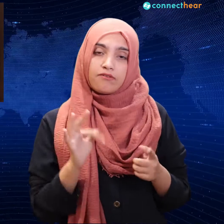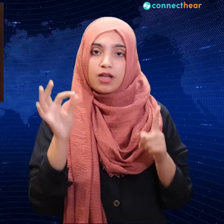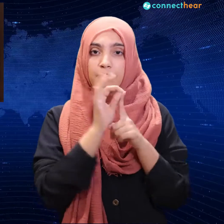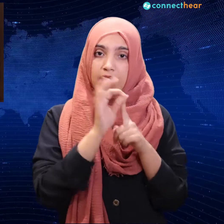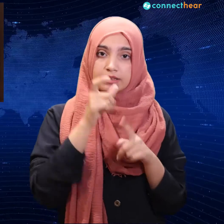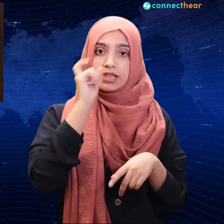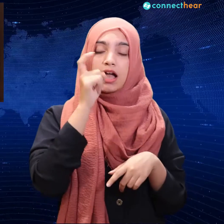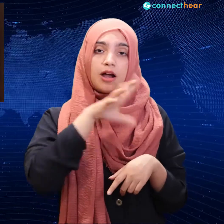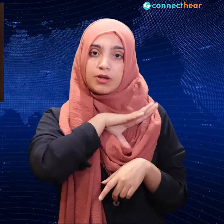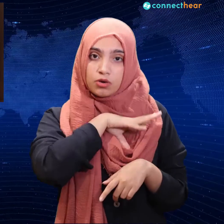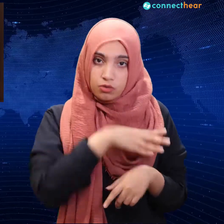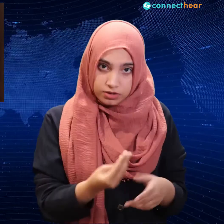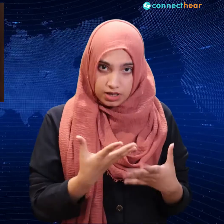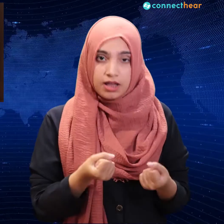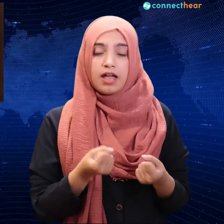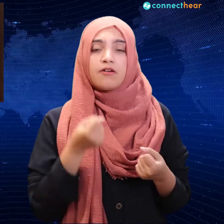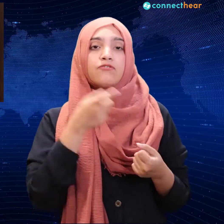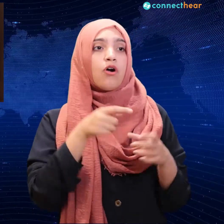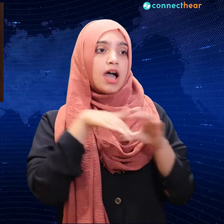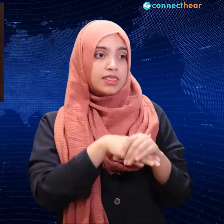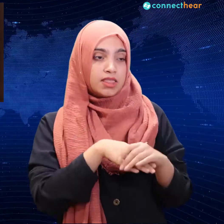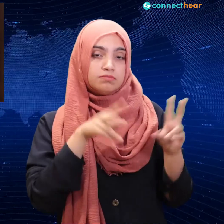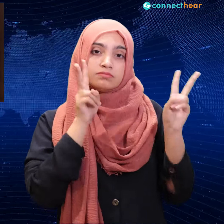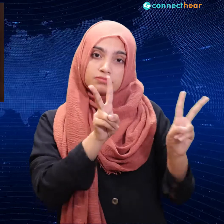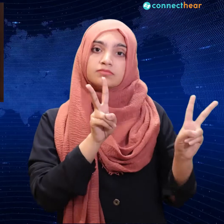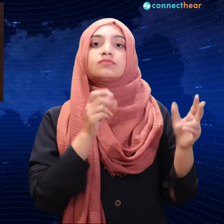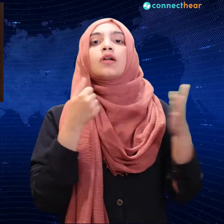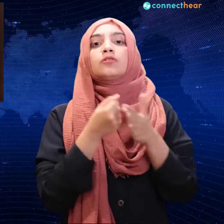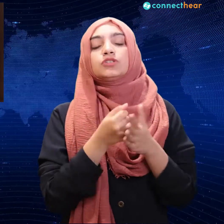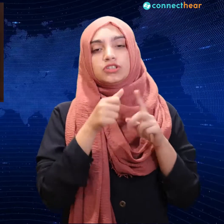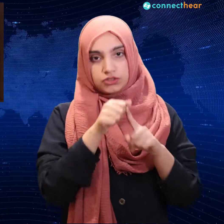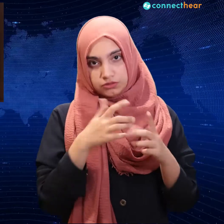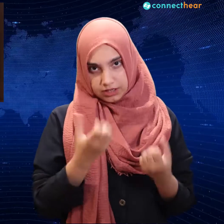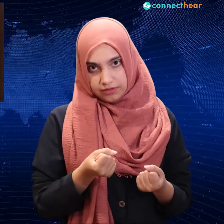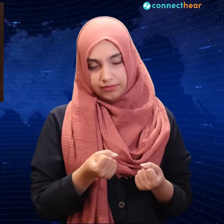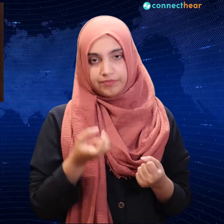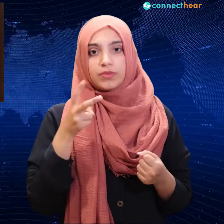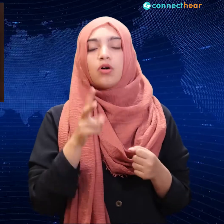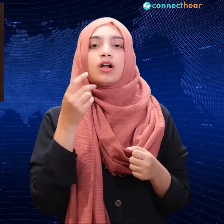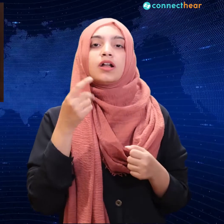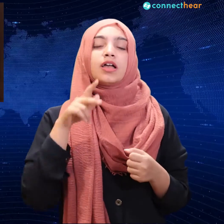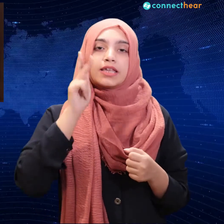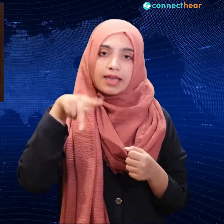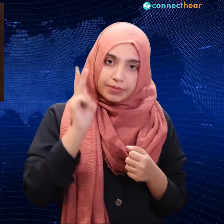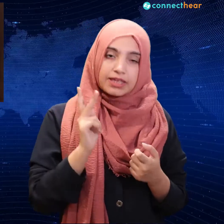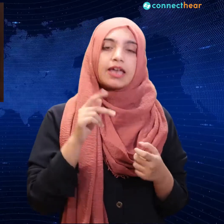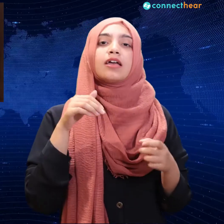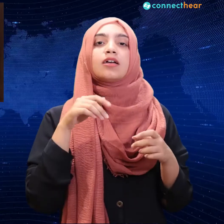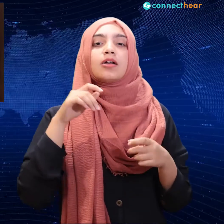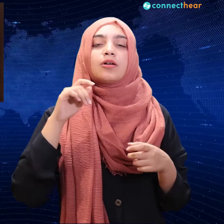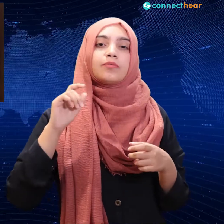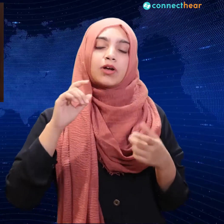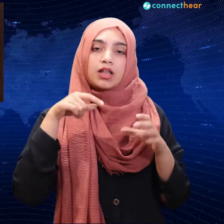as collaborators. So the jihadis turned against us, the Pashtuns turned against us, and the more we tried